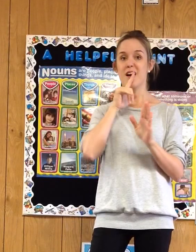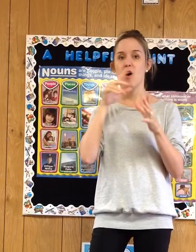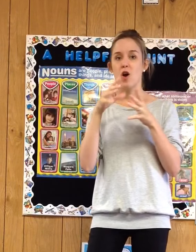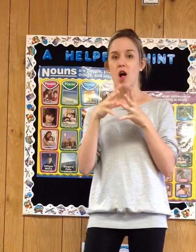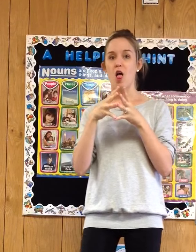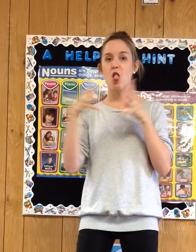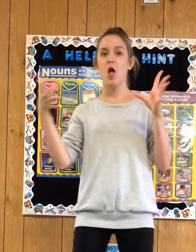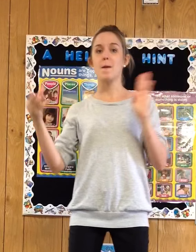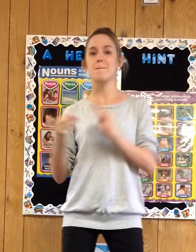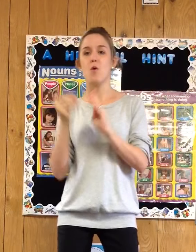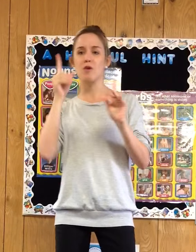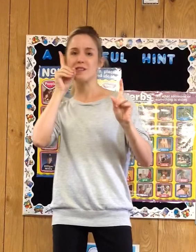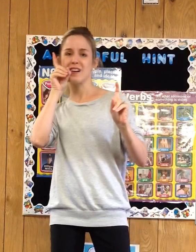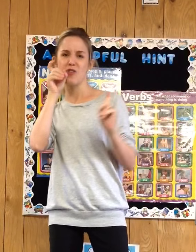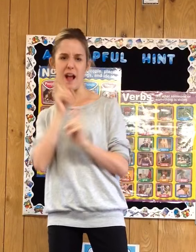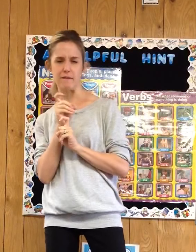more crafty.